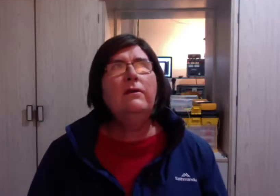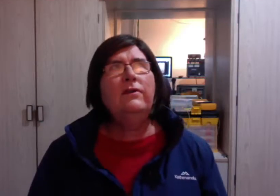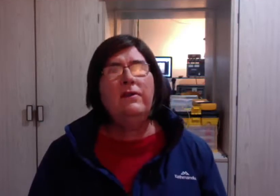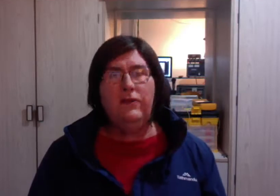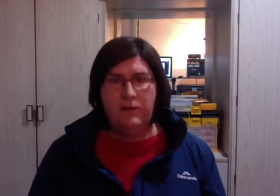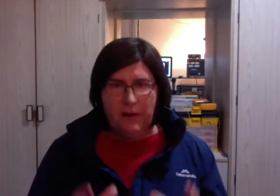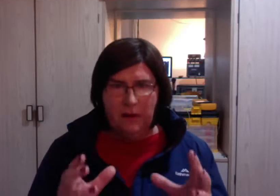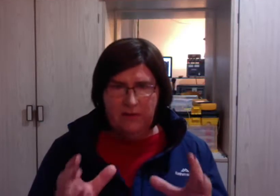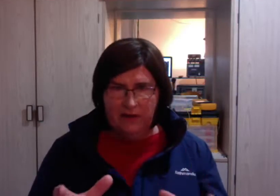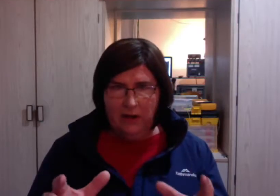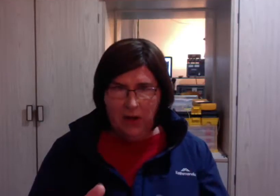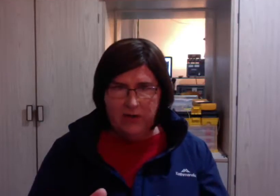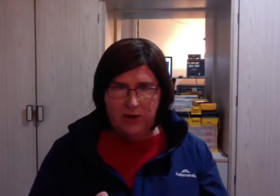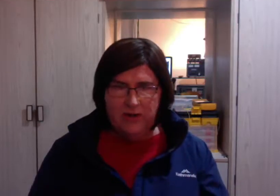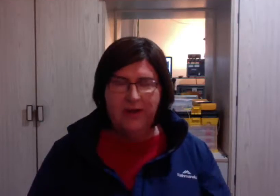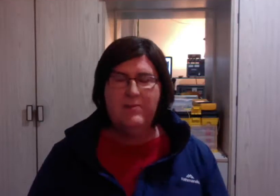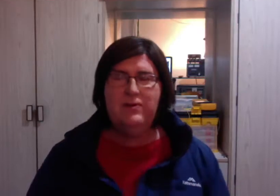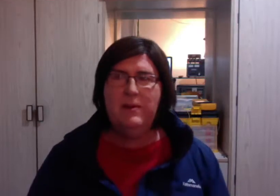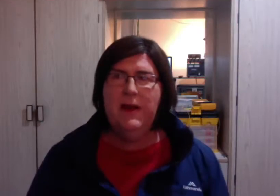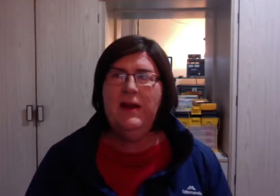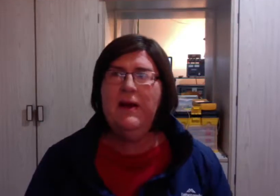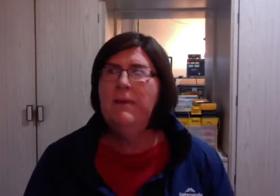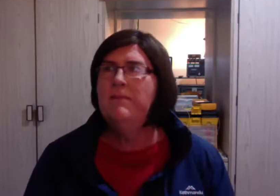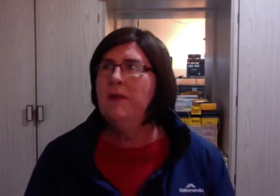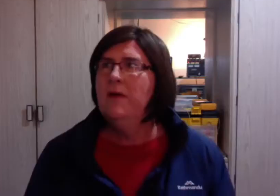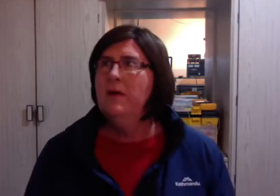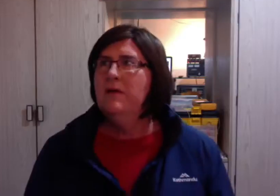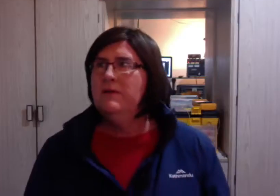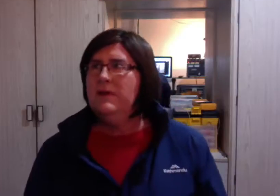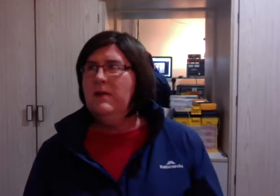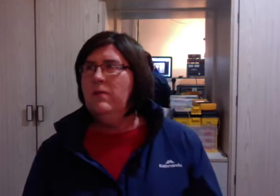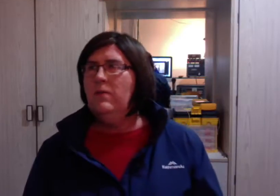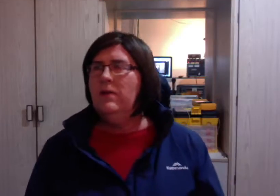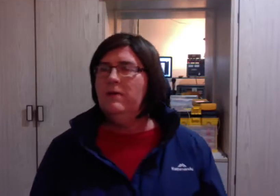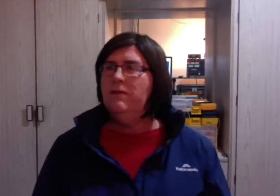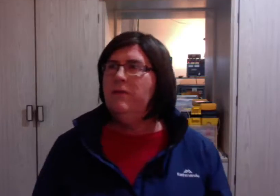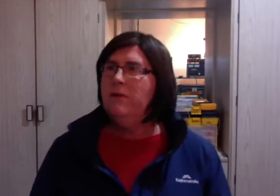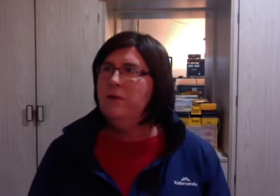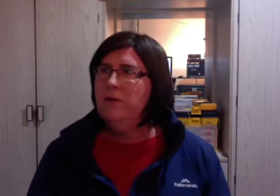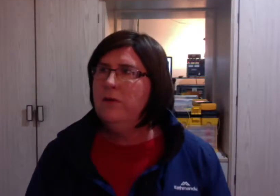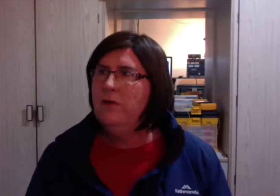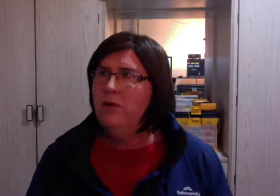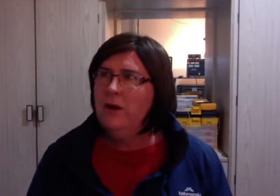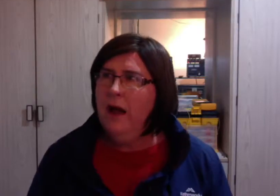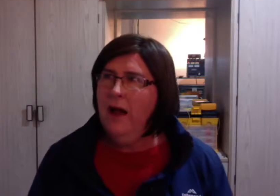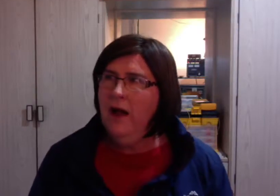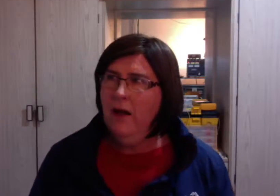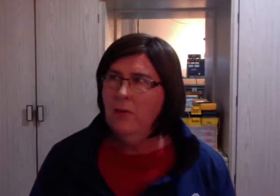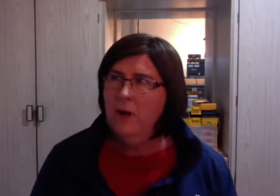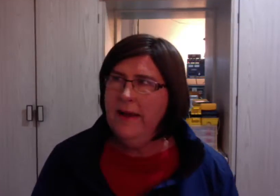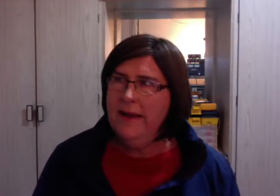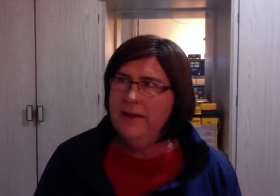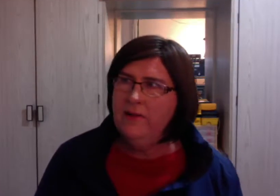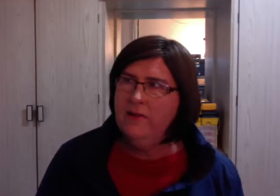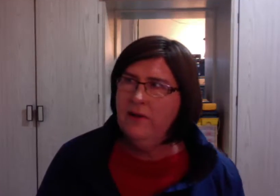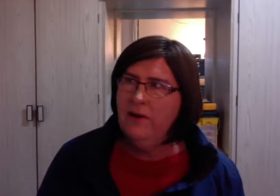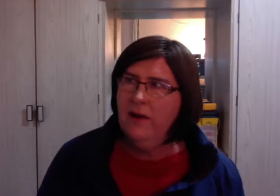So this is obviously a light truck tyre I'm talking about now. Then if your car weighs